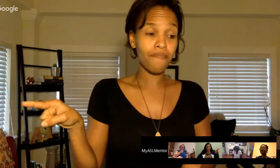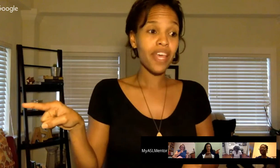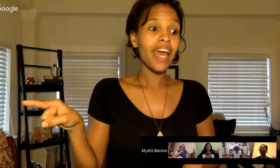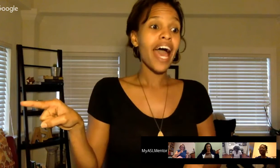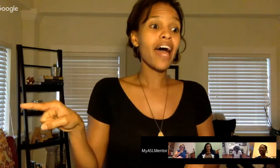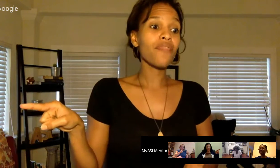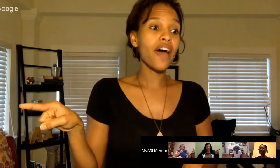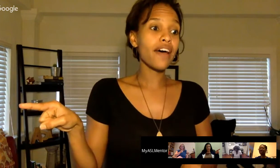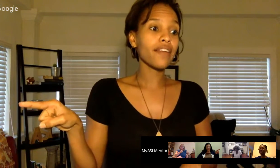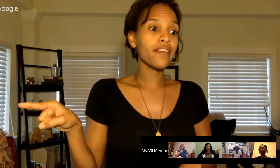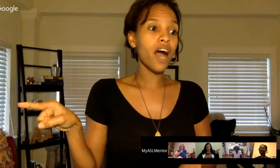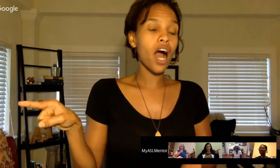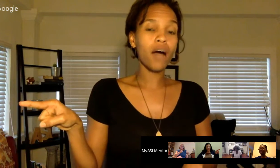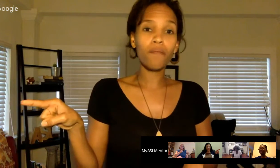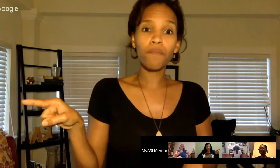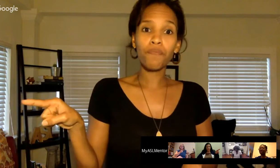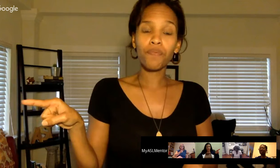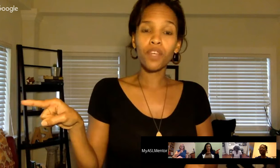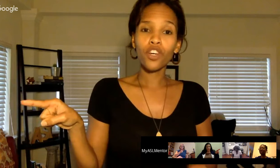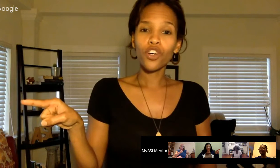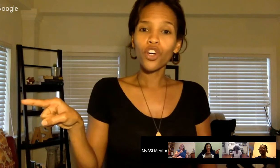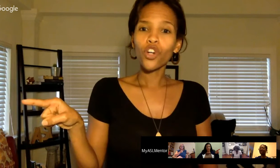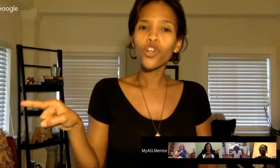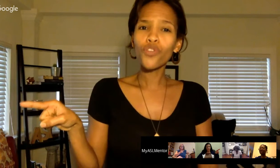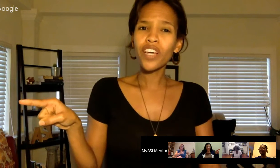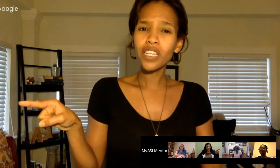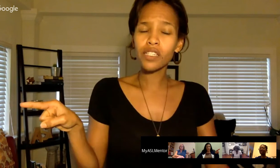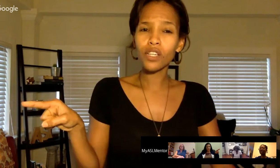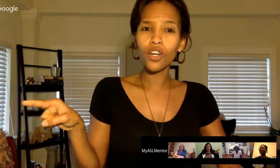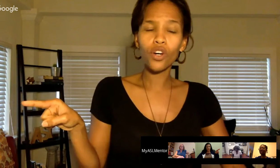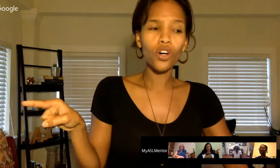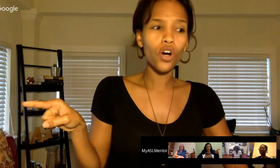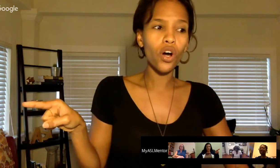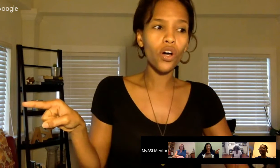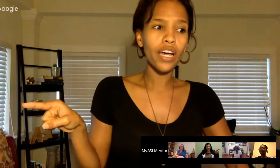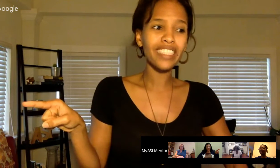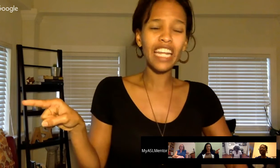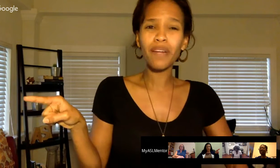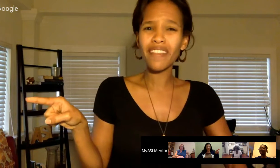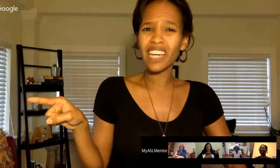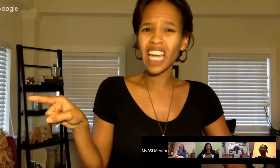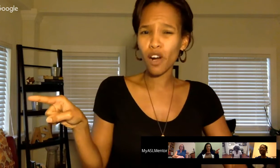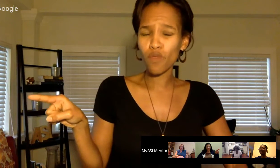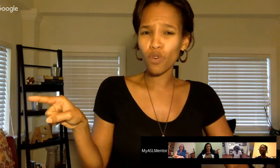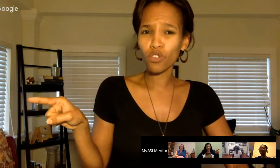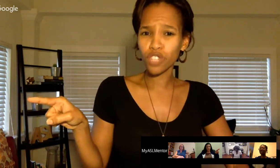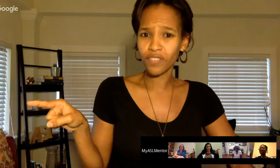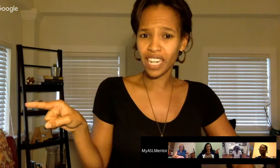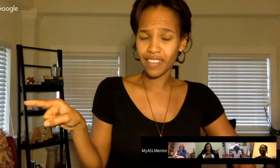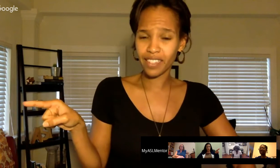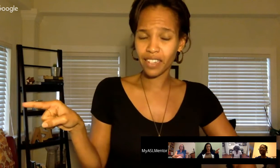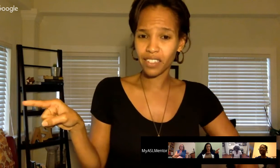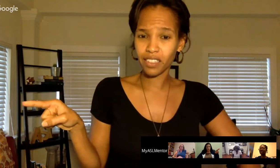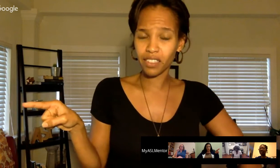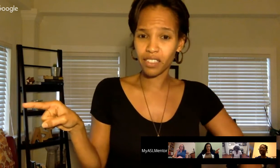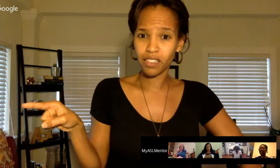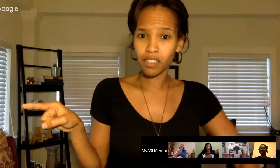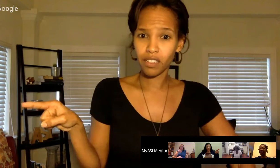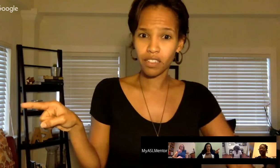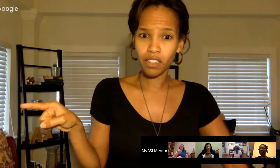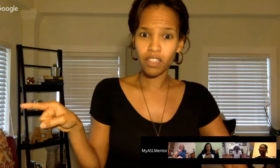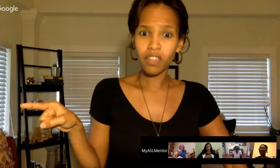candidate, and then who thinks, is anybody thinking about role shifting in this